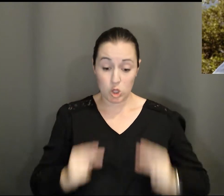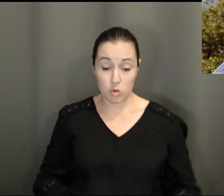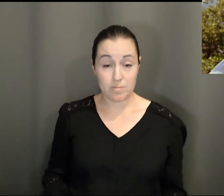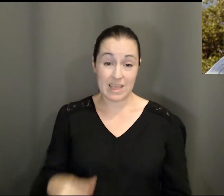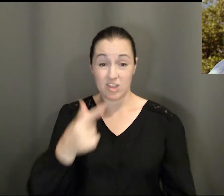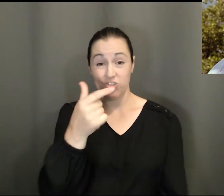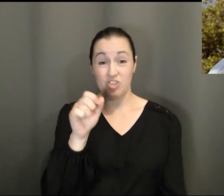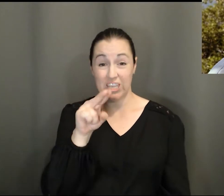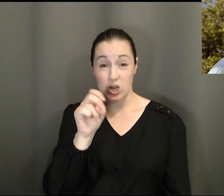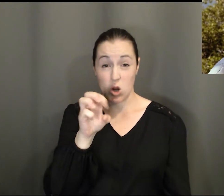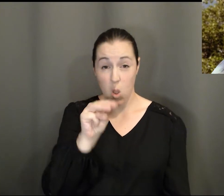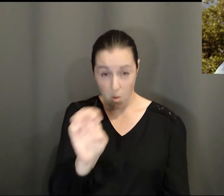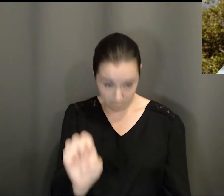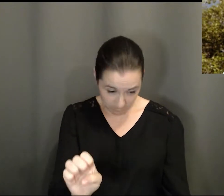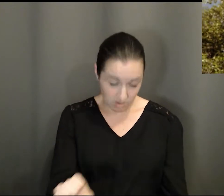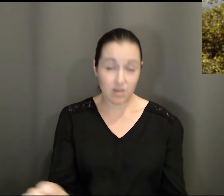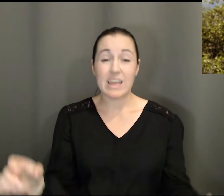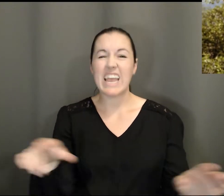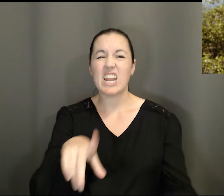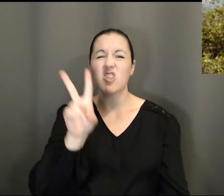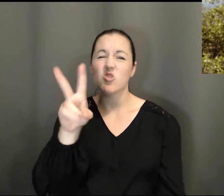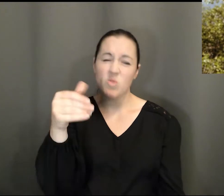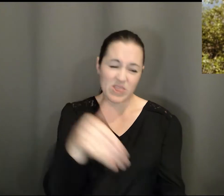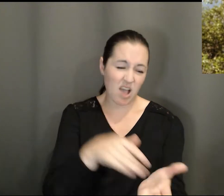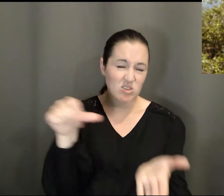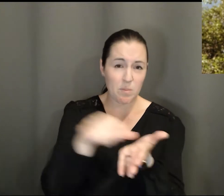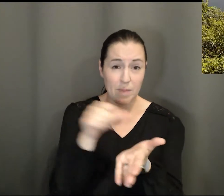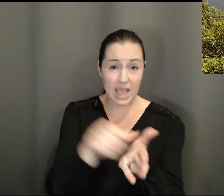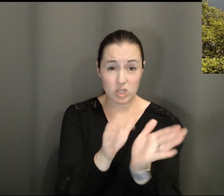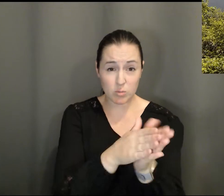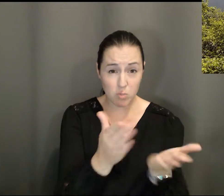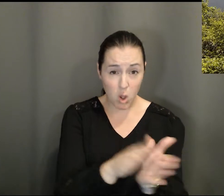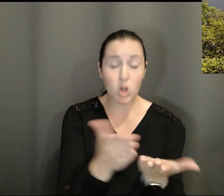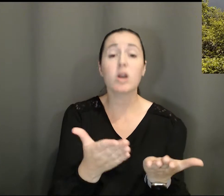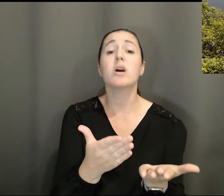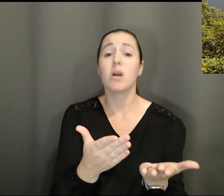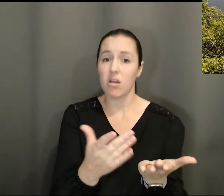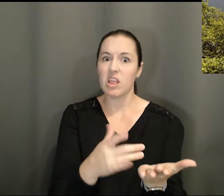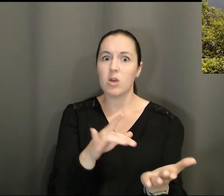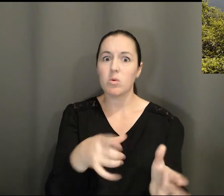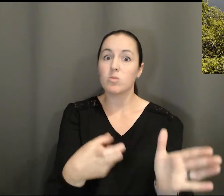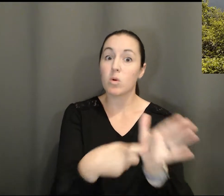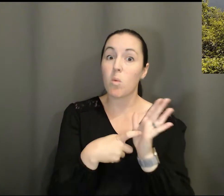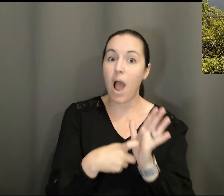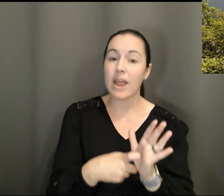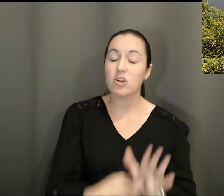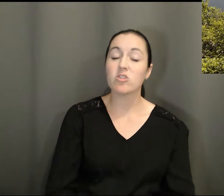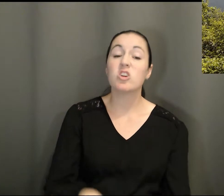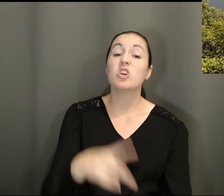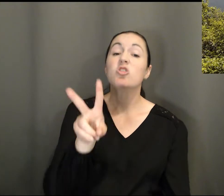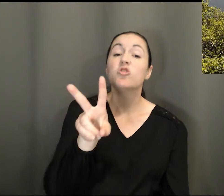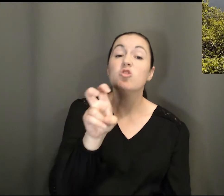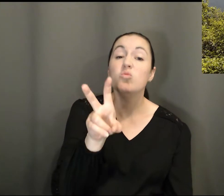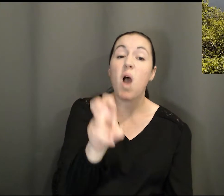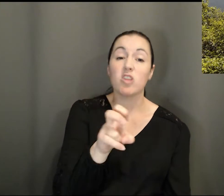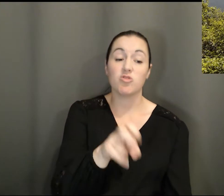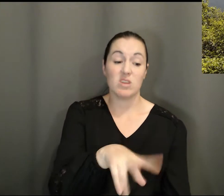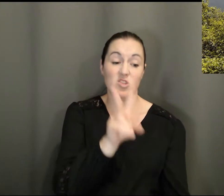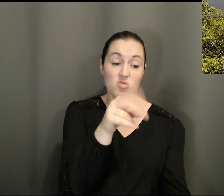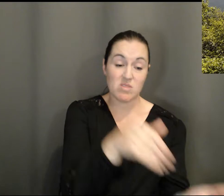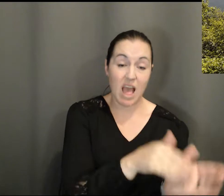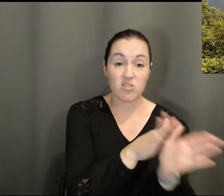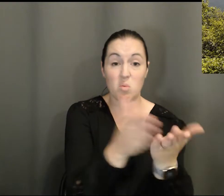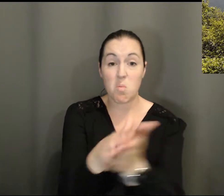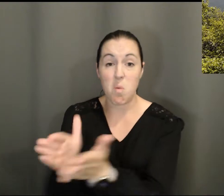hold it all. That's how complicated you really are. If you were to read a person's genome sequence, Dr. Swenson says,